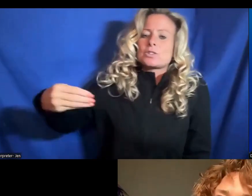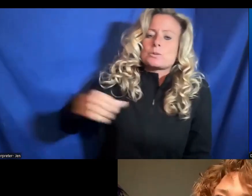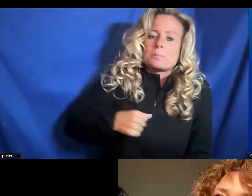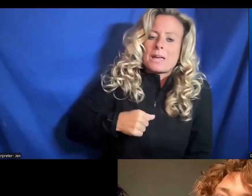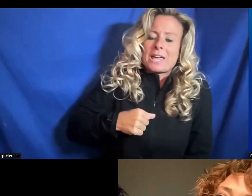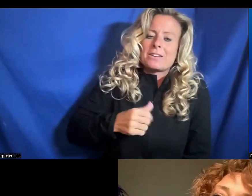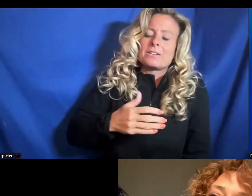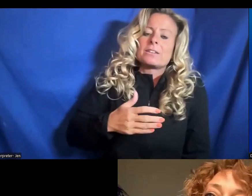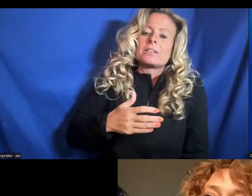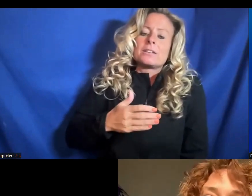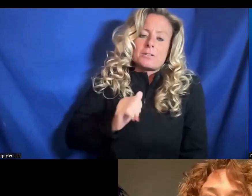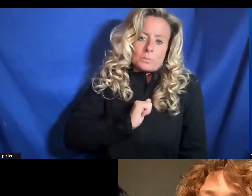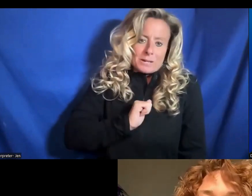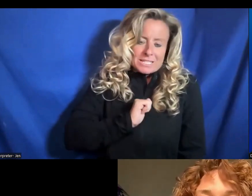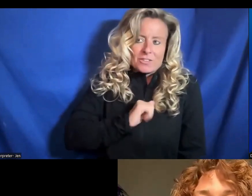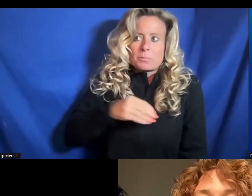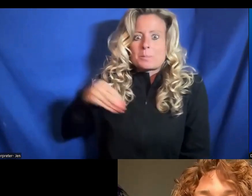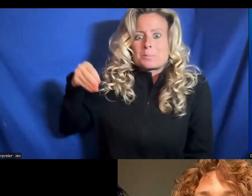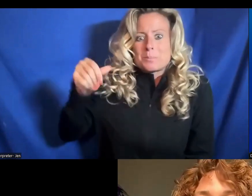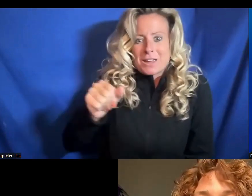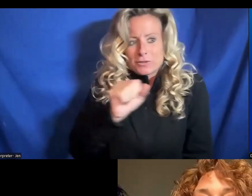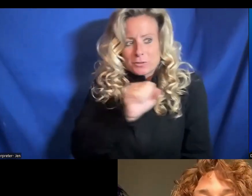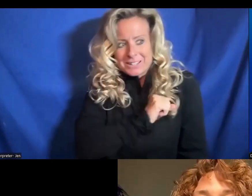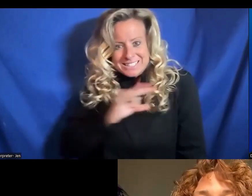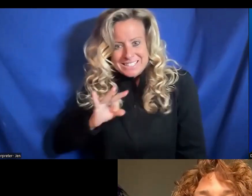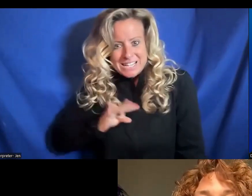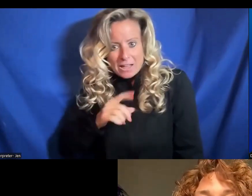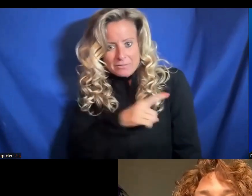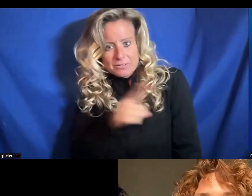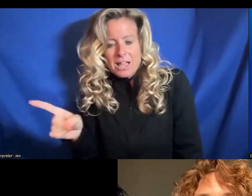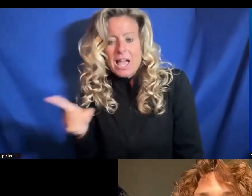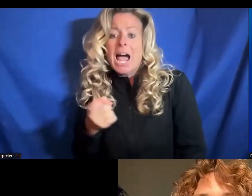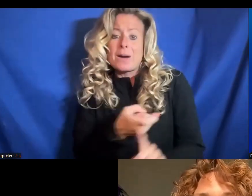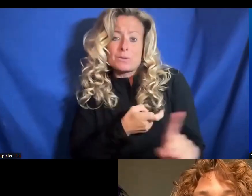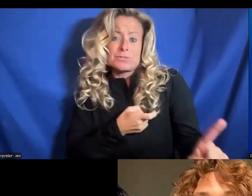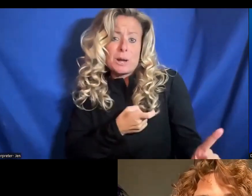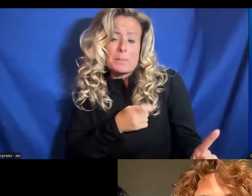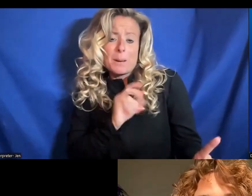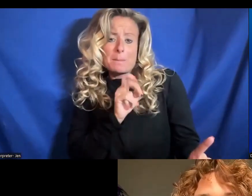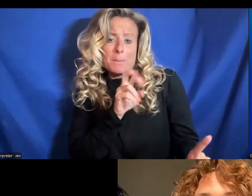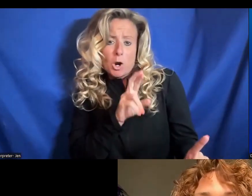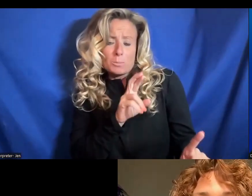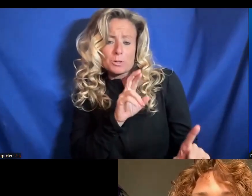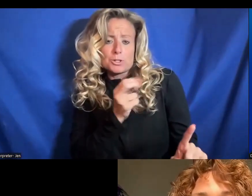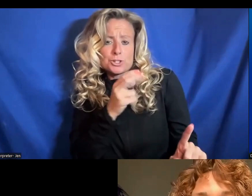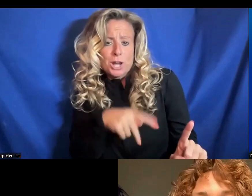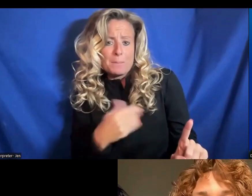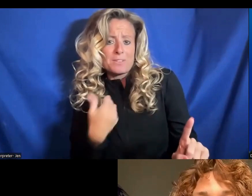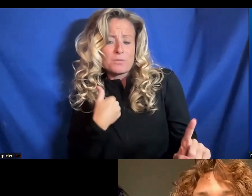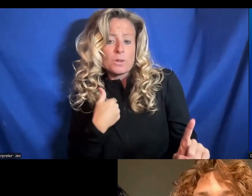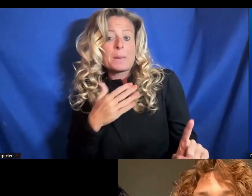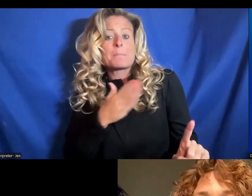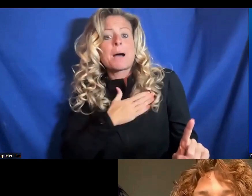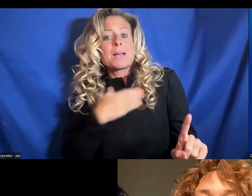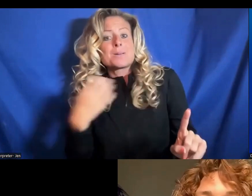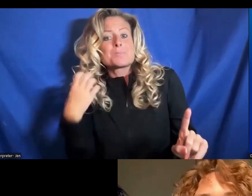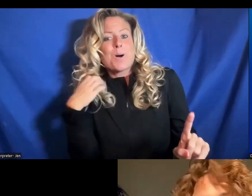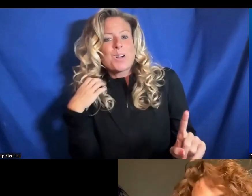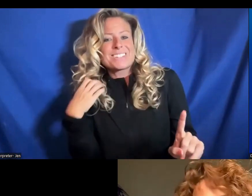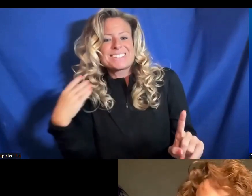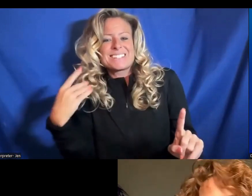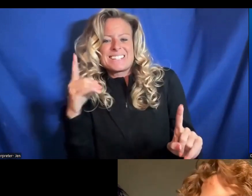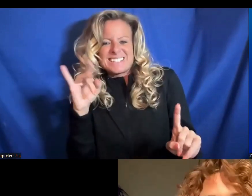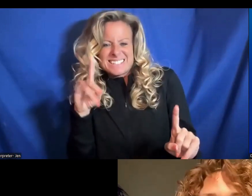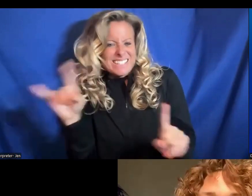to go. That I came from a barber shop before that my boss did these things for me. Hmm. So it helps